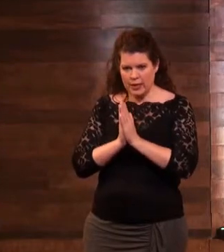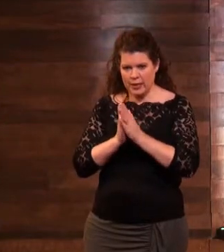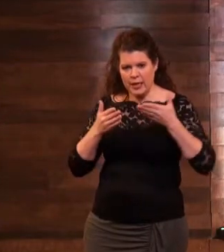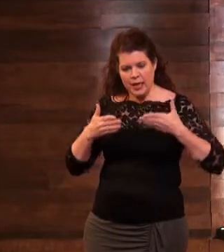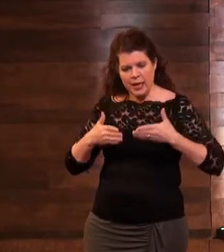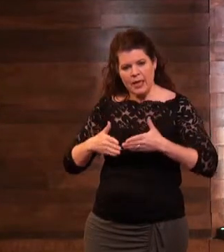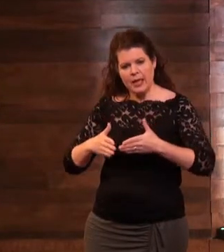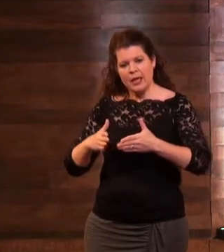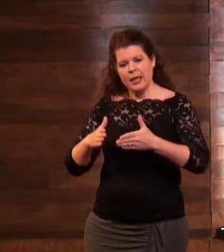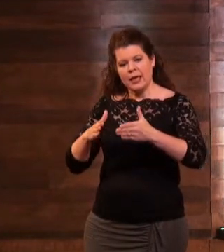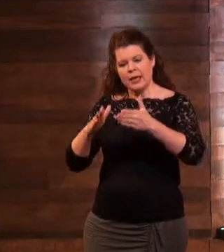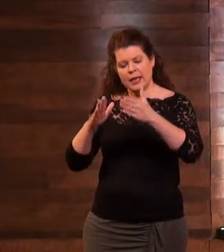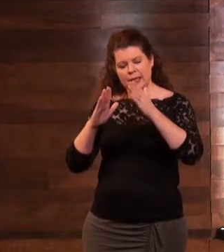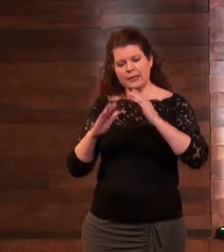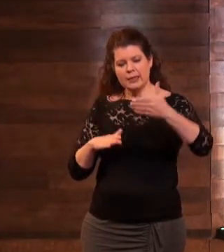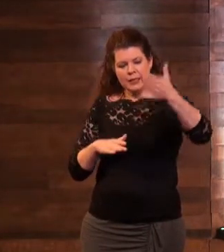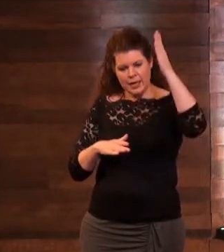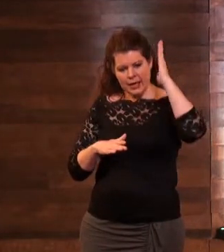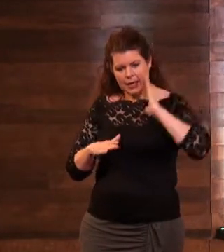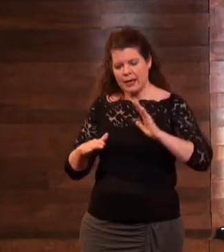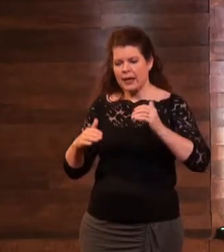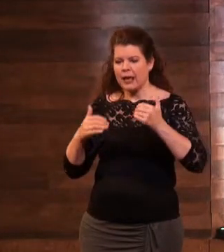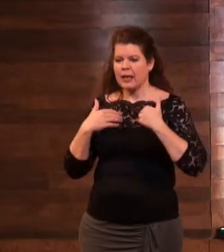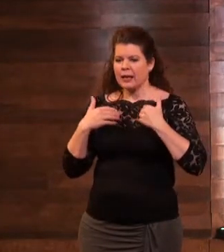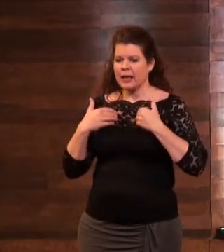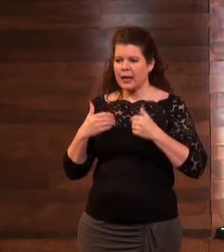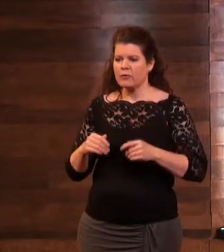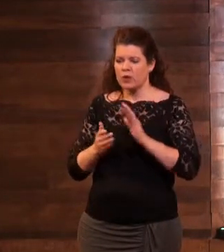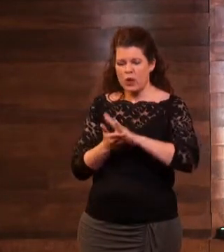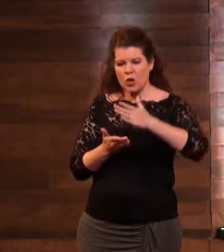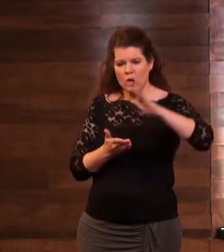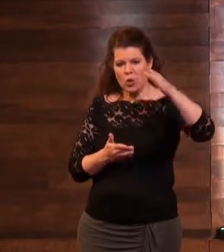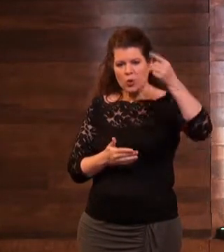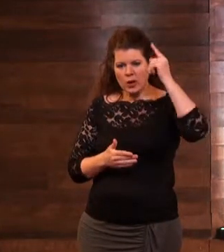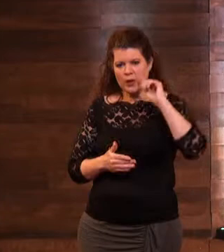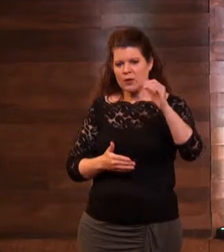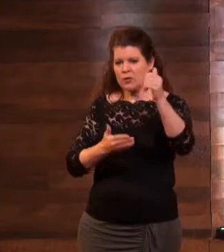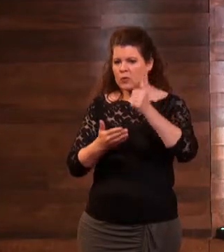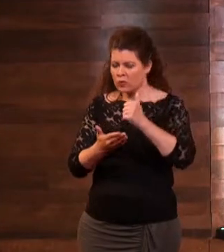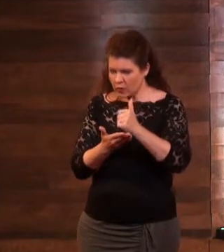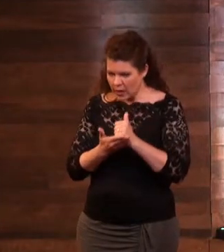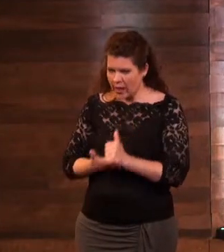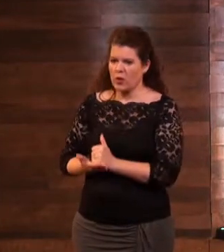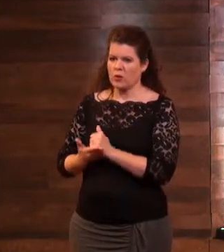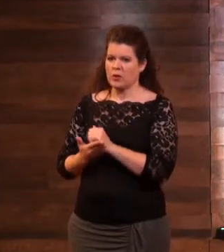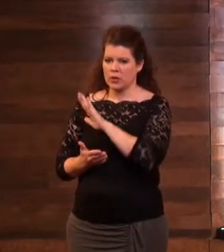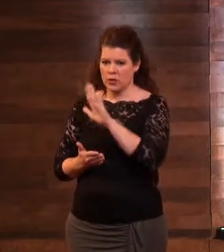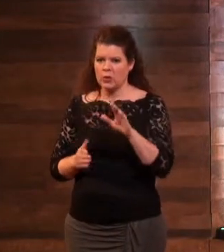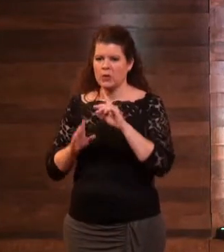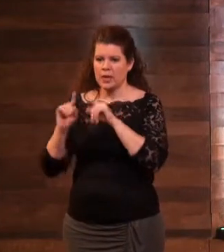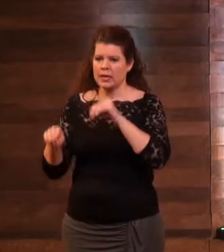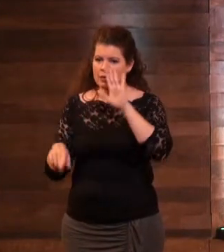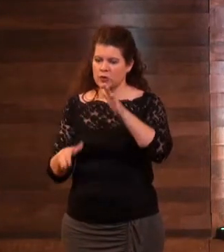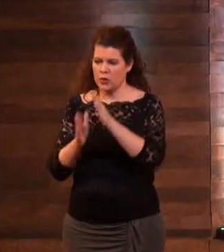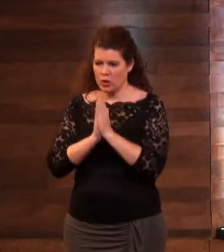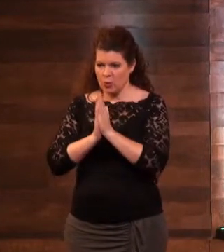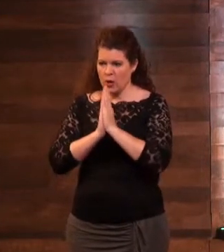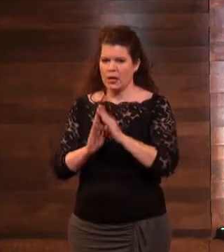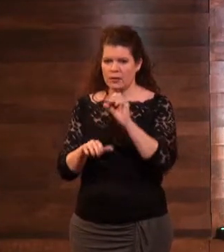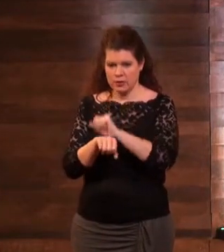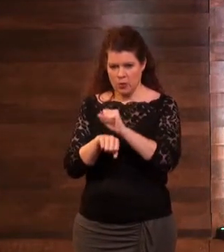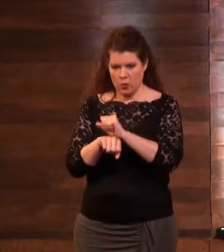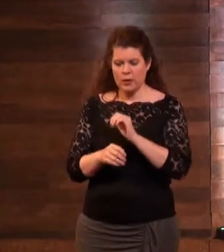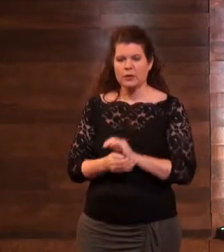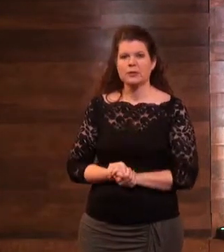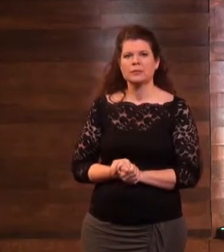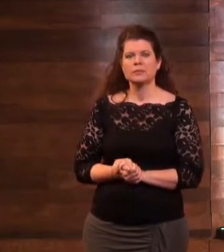with your work. And when it happens, have no fear, because God is making it happen. Okay, the last